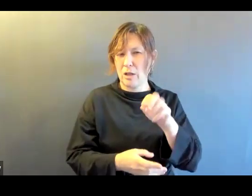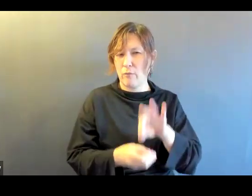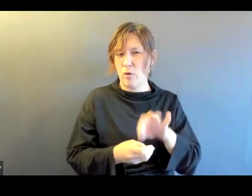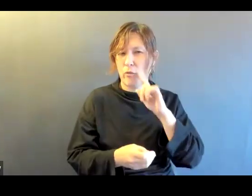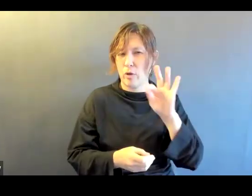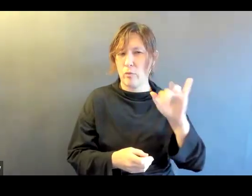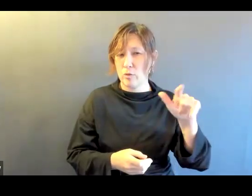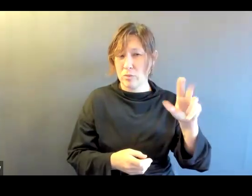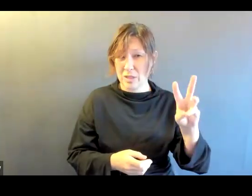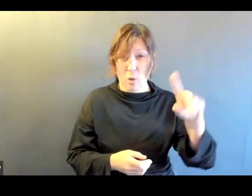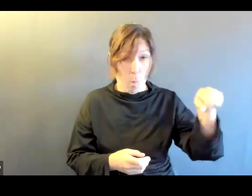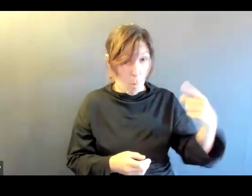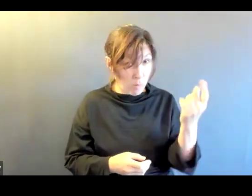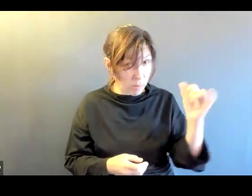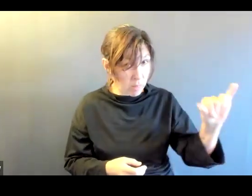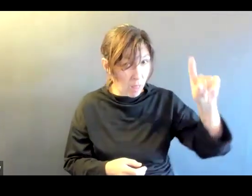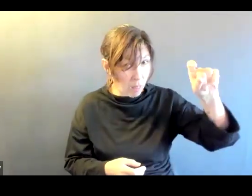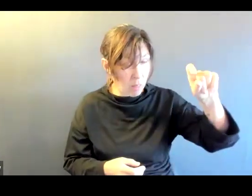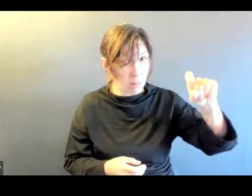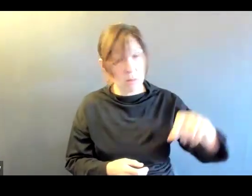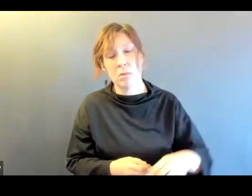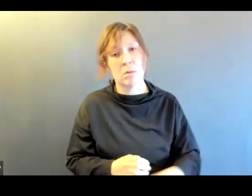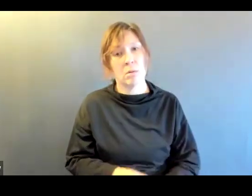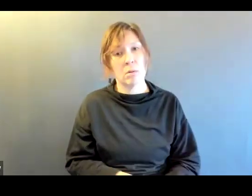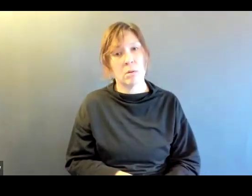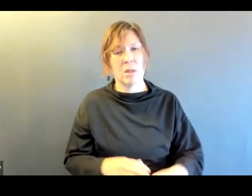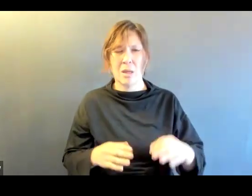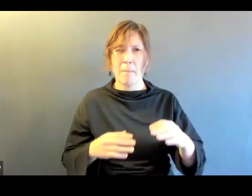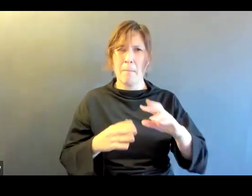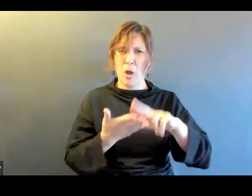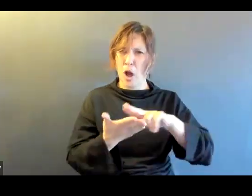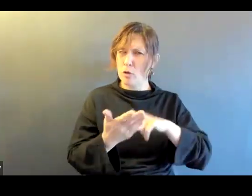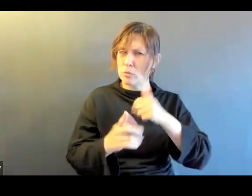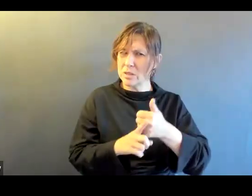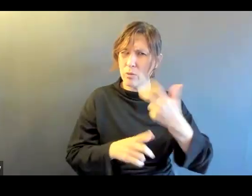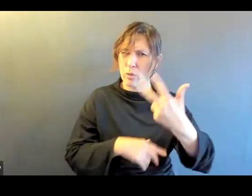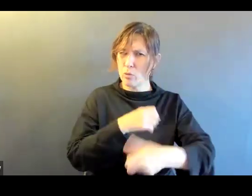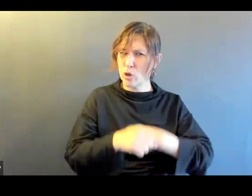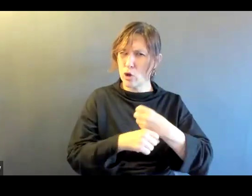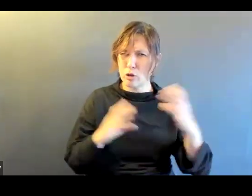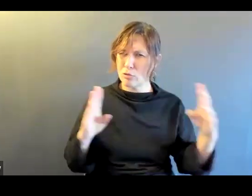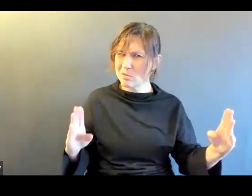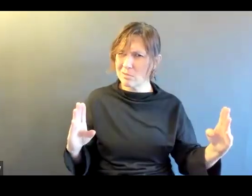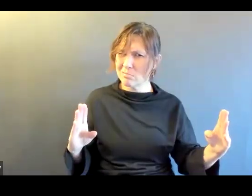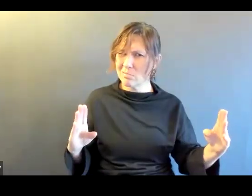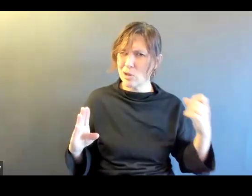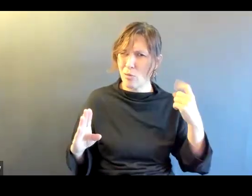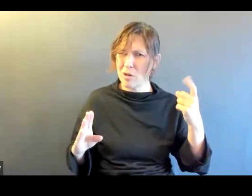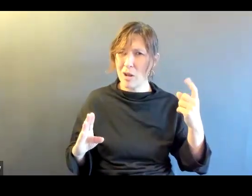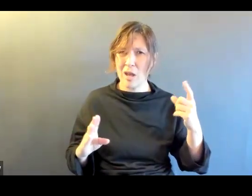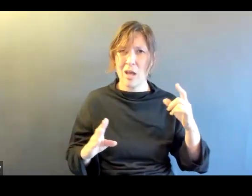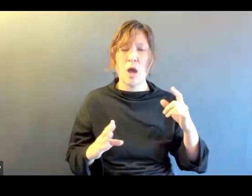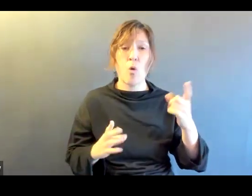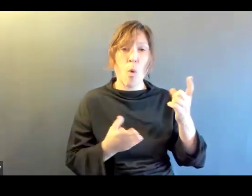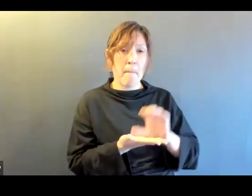It's just for FY '26. So this is a 3-year contract. So this is there was a retroactive